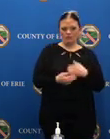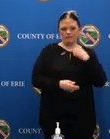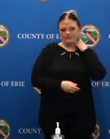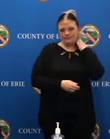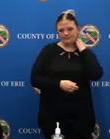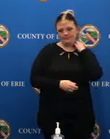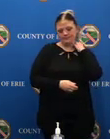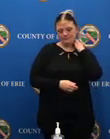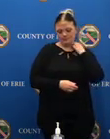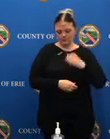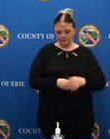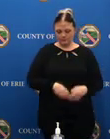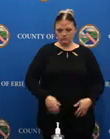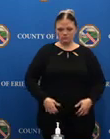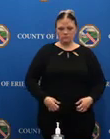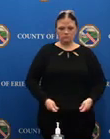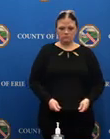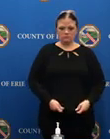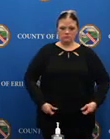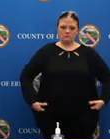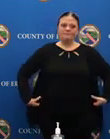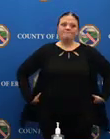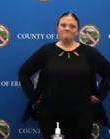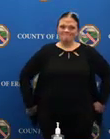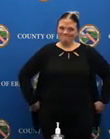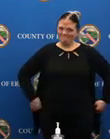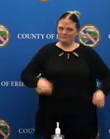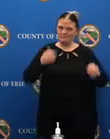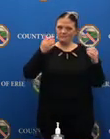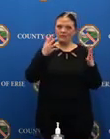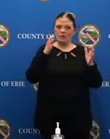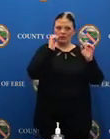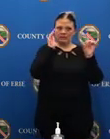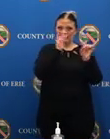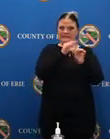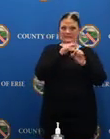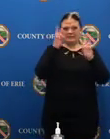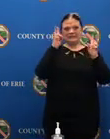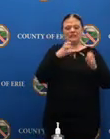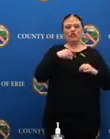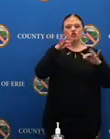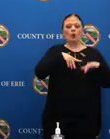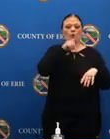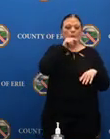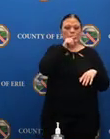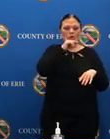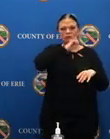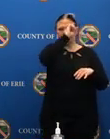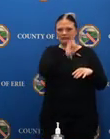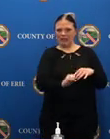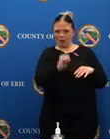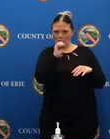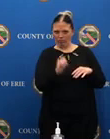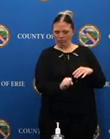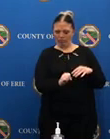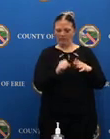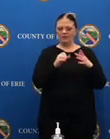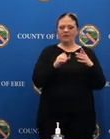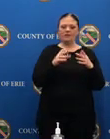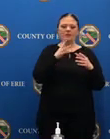Next. So I just want to call out to our snowbirds way down south, and